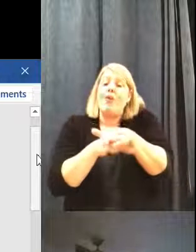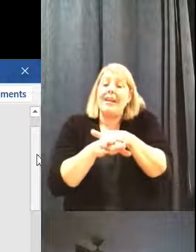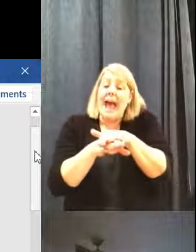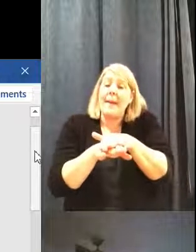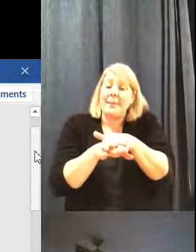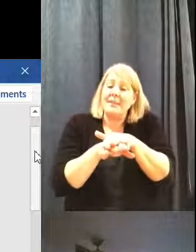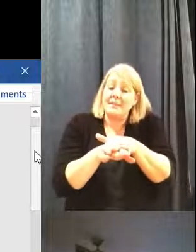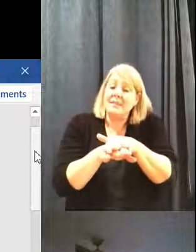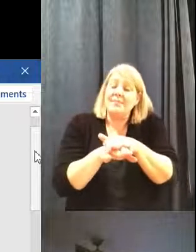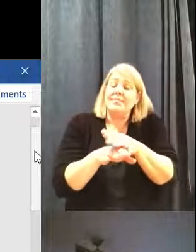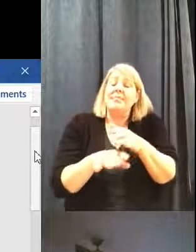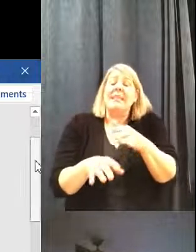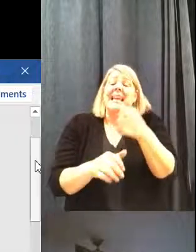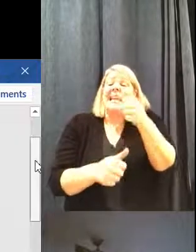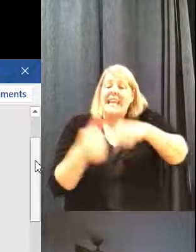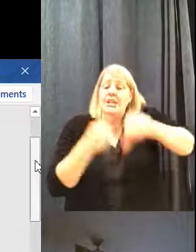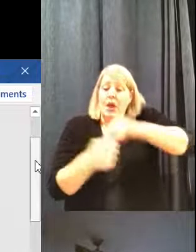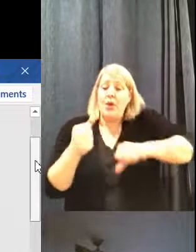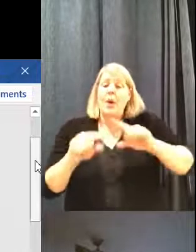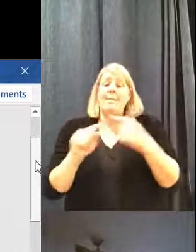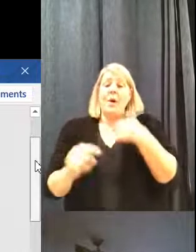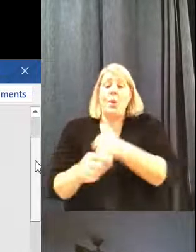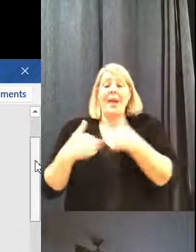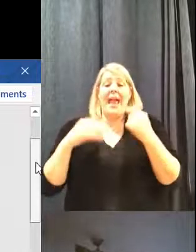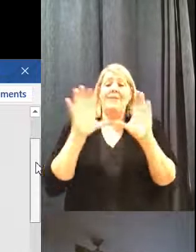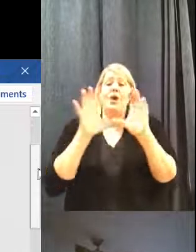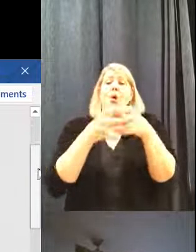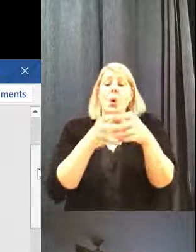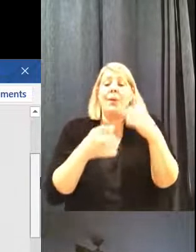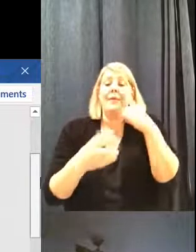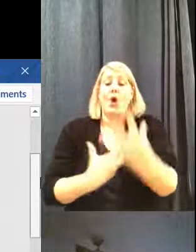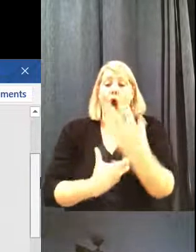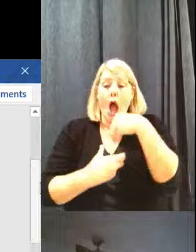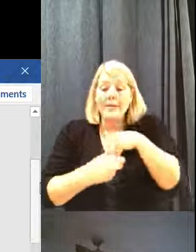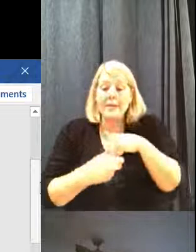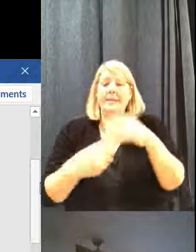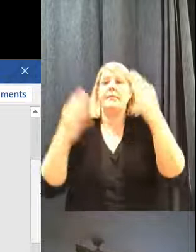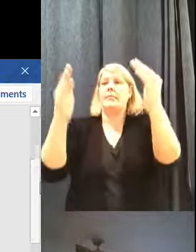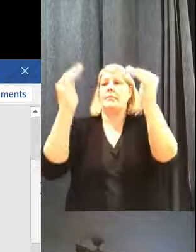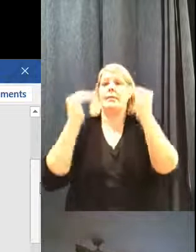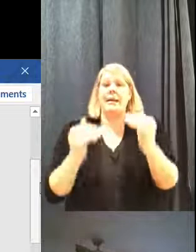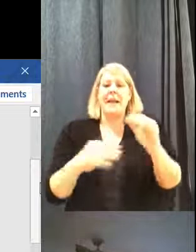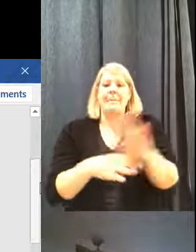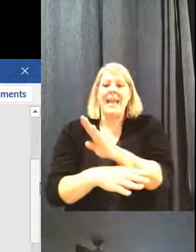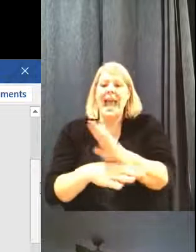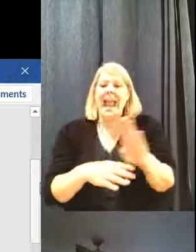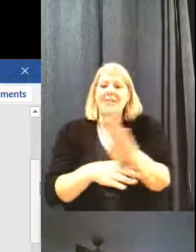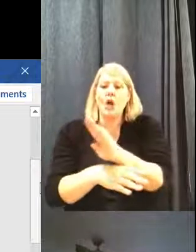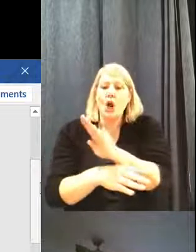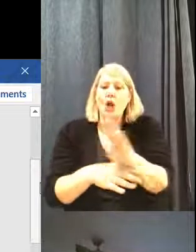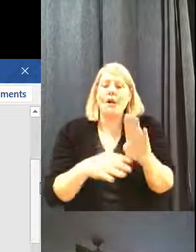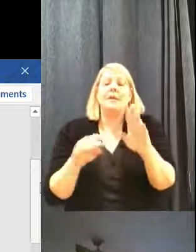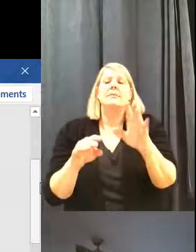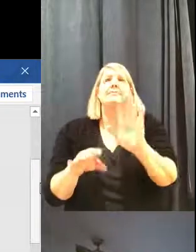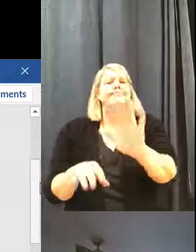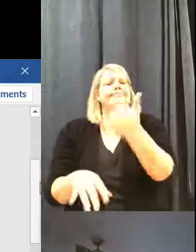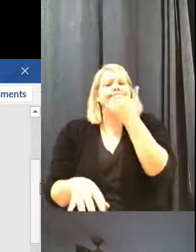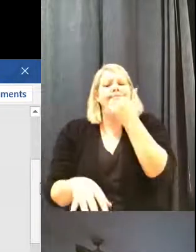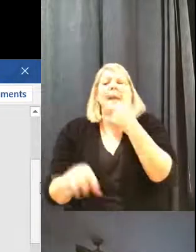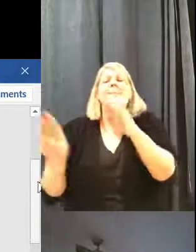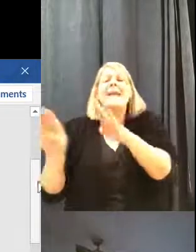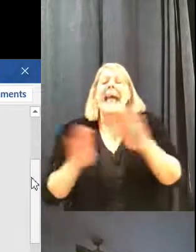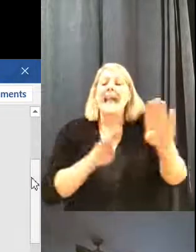topics, but you've got a grouping for autism, behavior and discipline, excuse me, and this was also